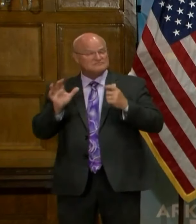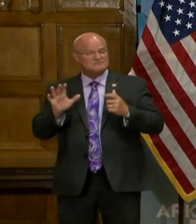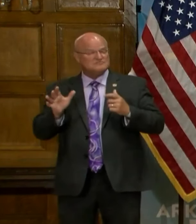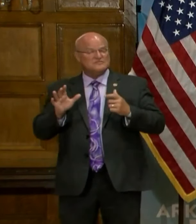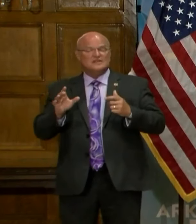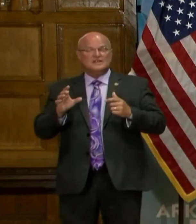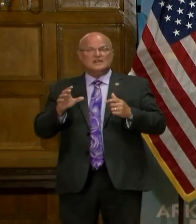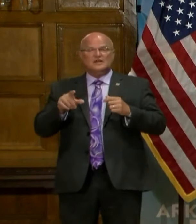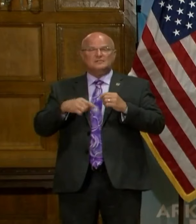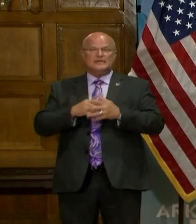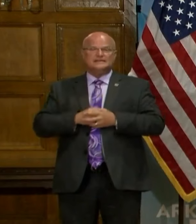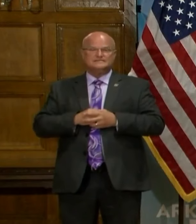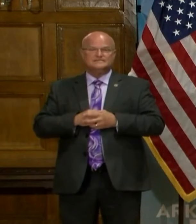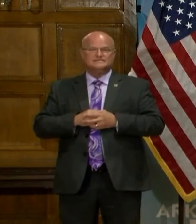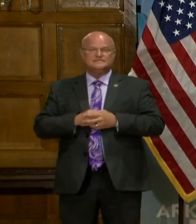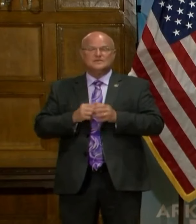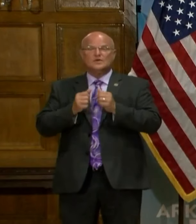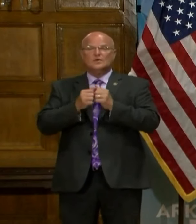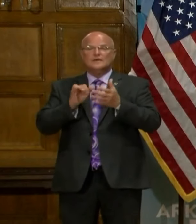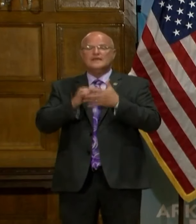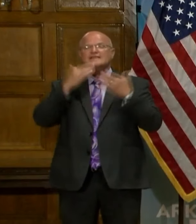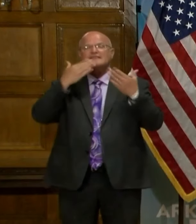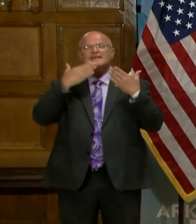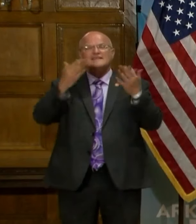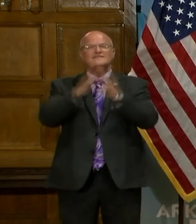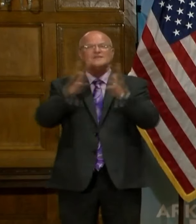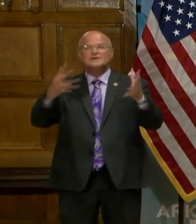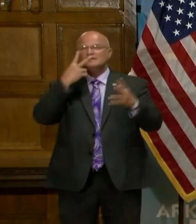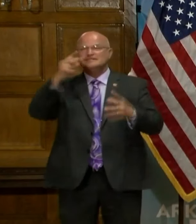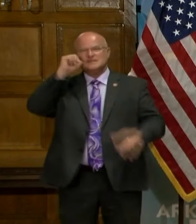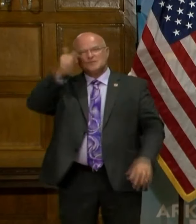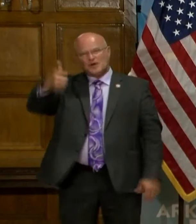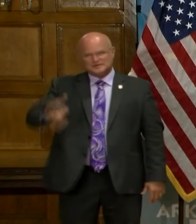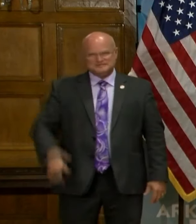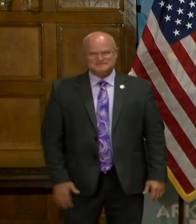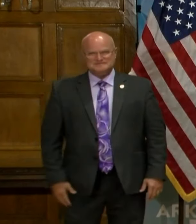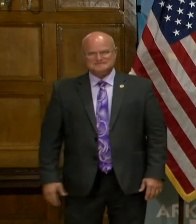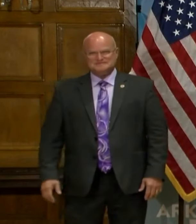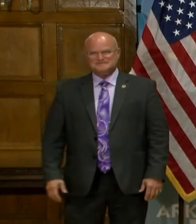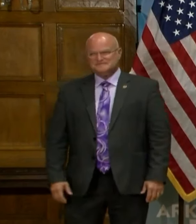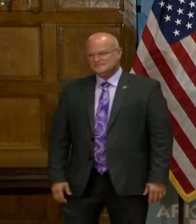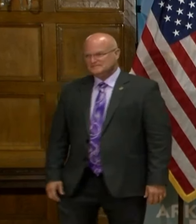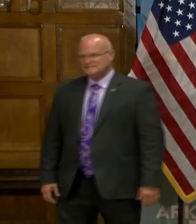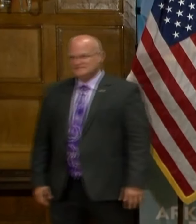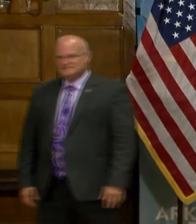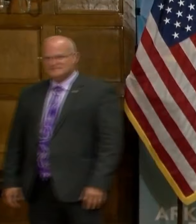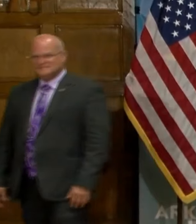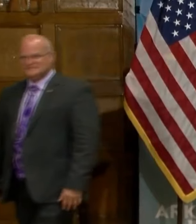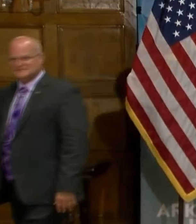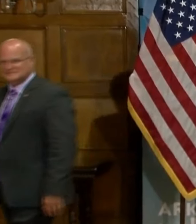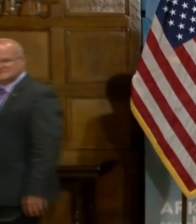penalties on masks. With that, thank you all very much. We'll see you tomorrow.